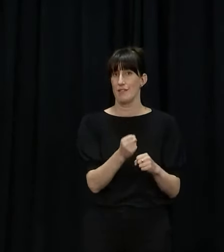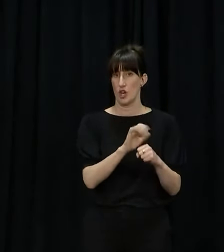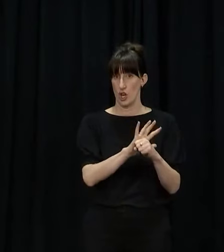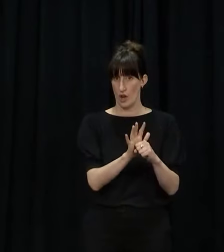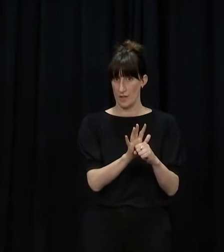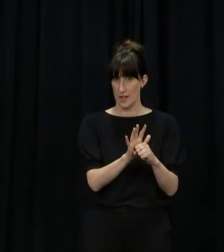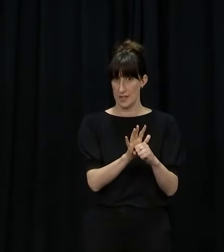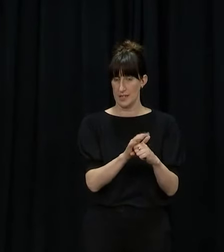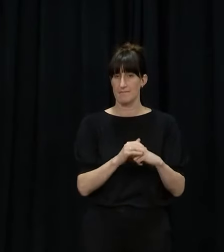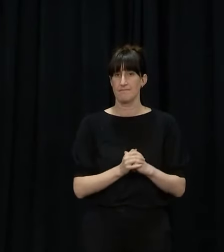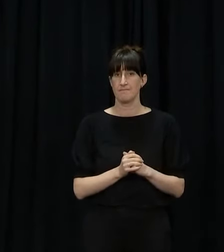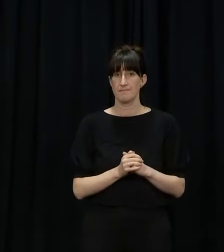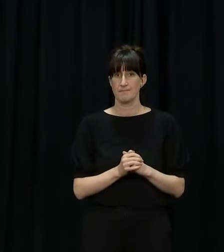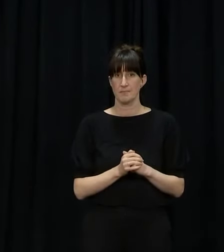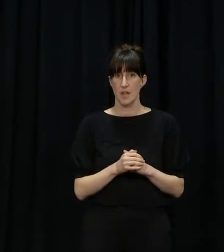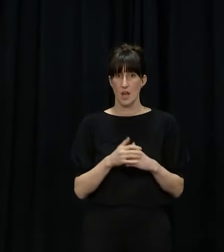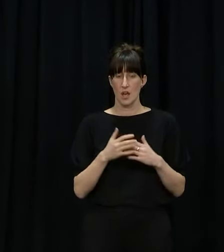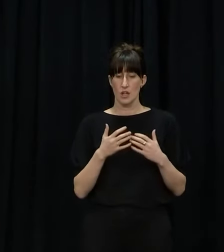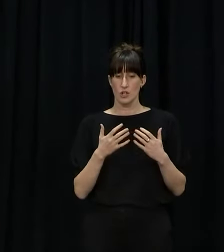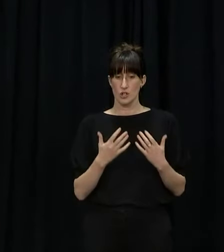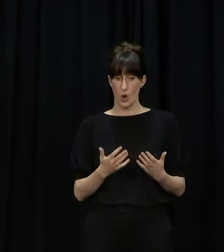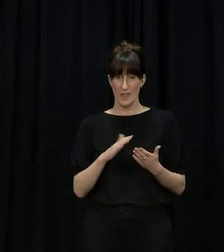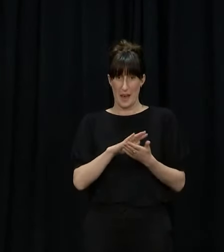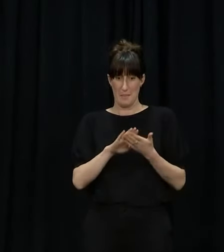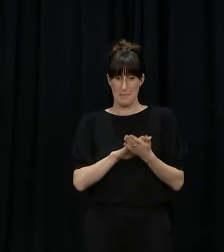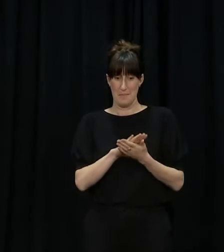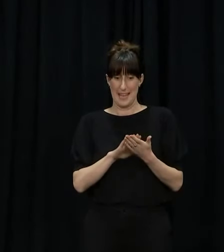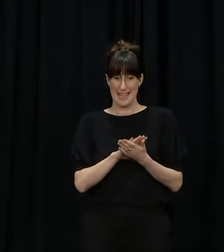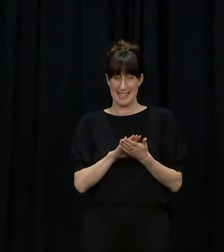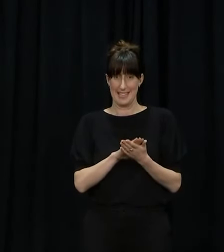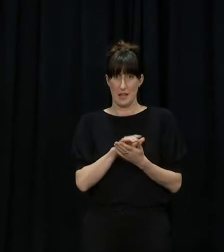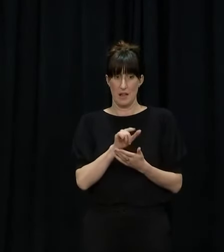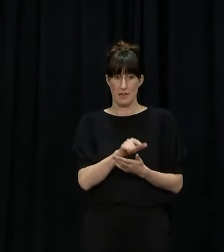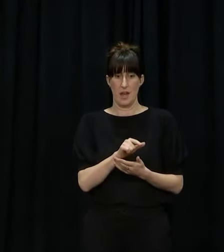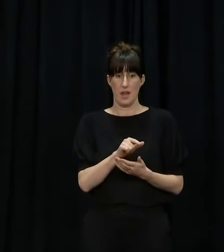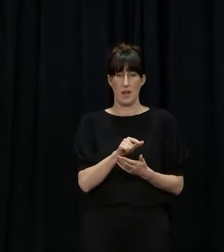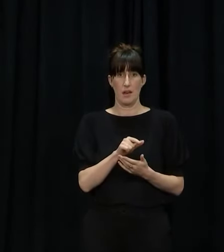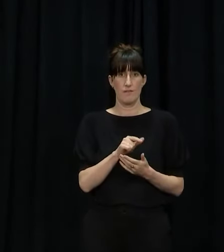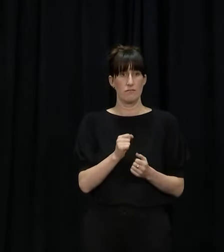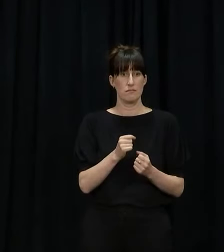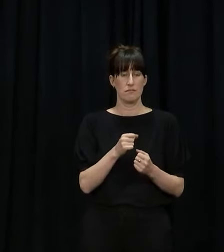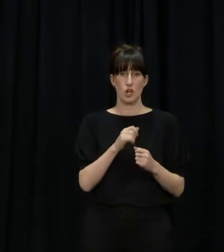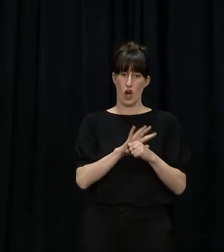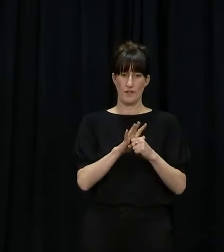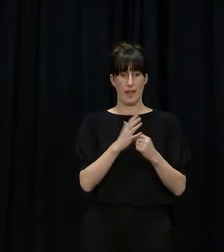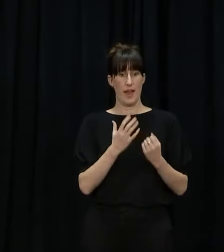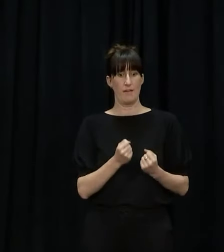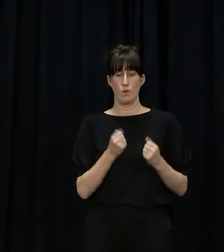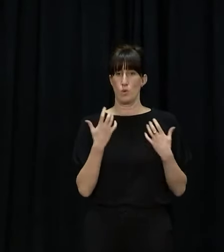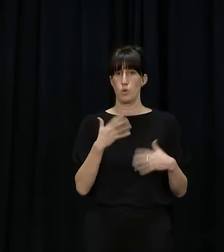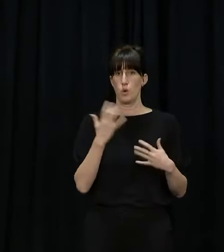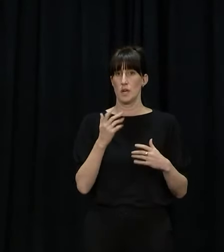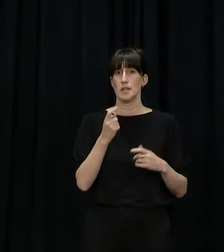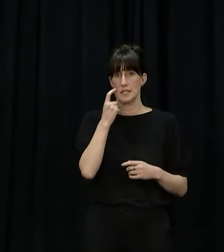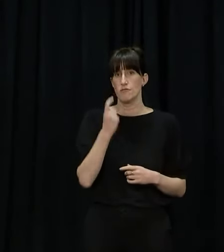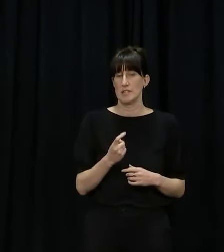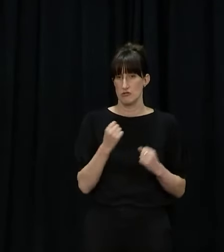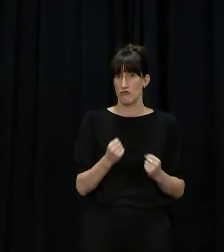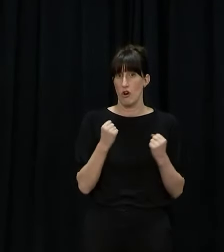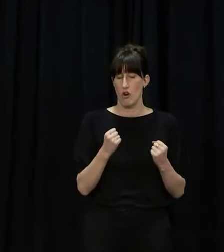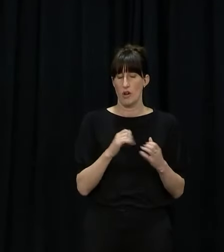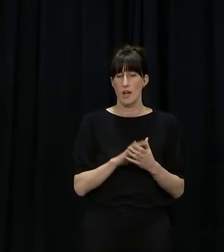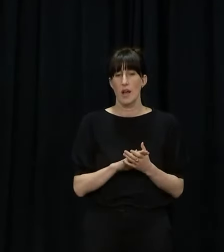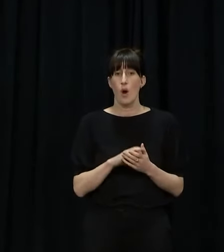a high level of infectivity in this case. Everyone at the Crown Plaza will stay on while we undertake our usual